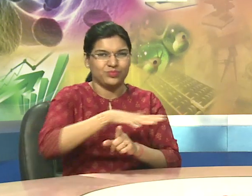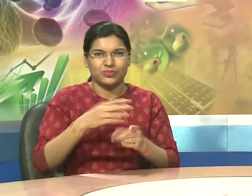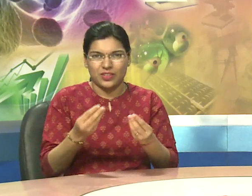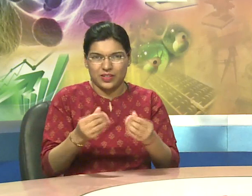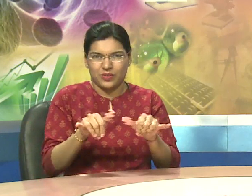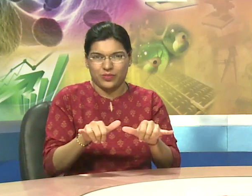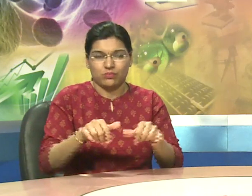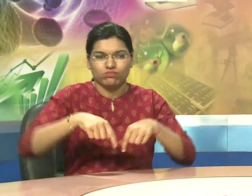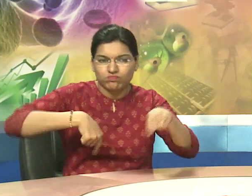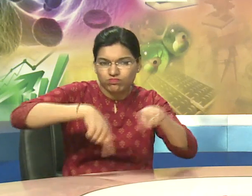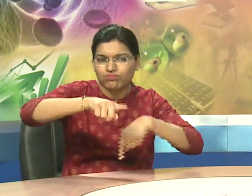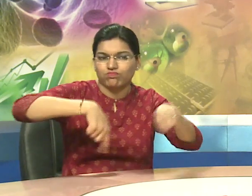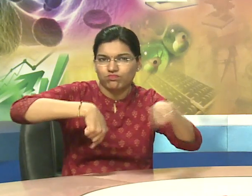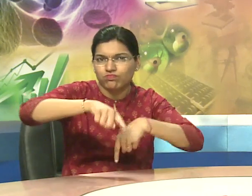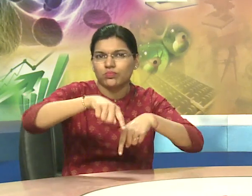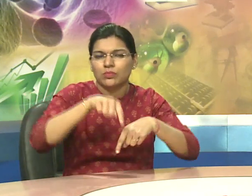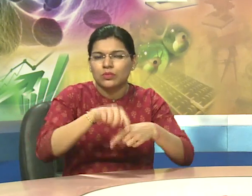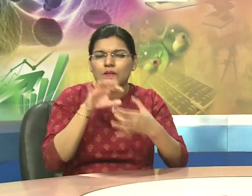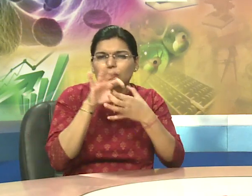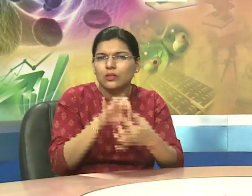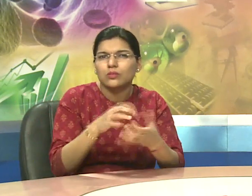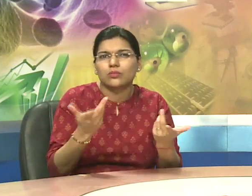are termed as sisterhood. Similarly,